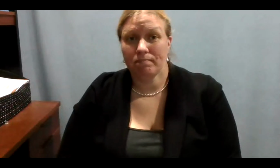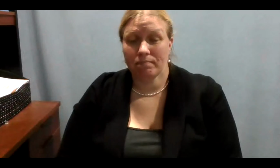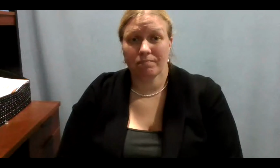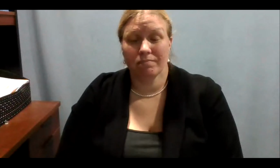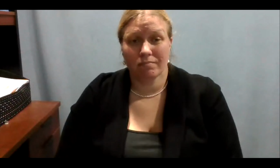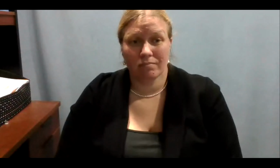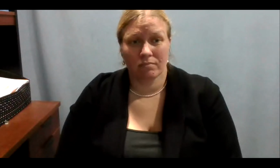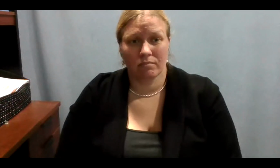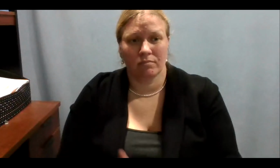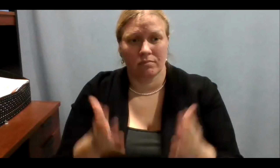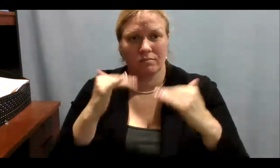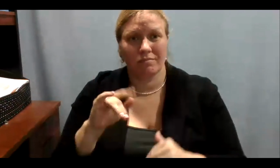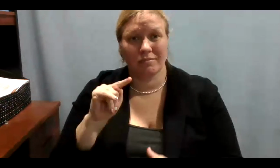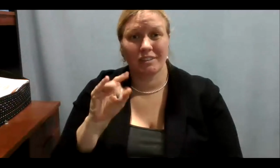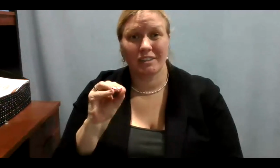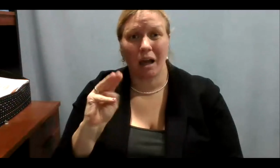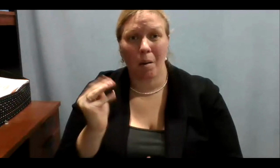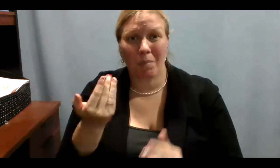Looks like we're going back to you, Tom.